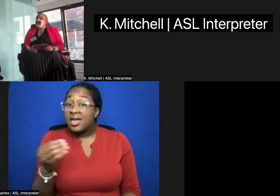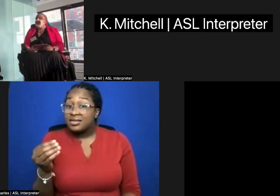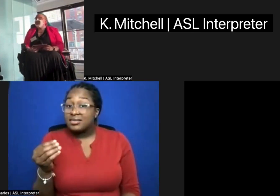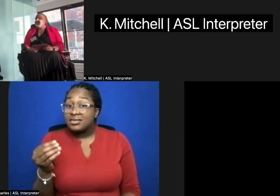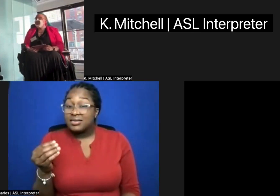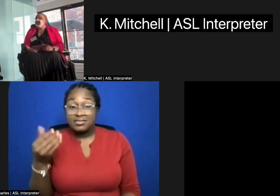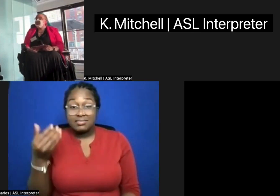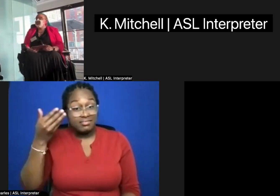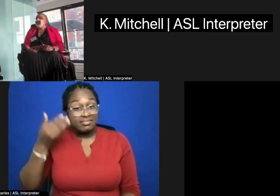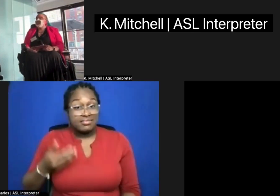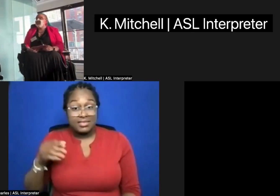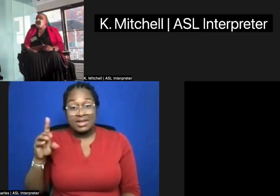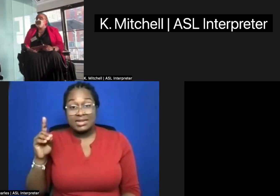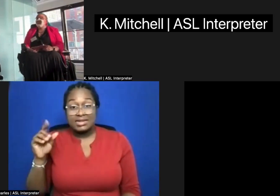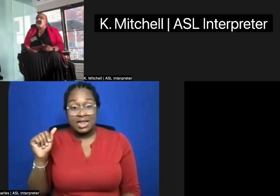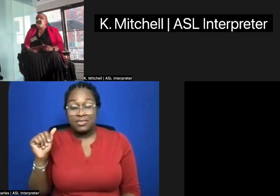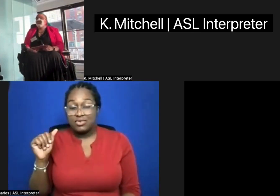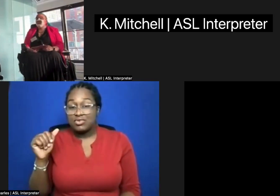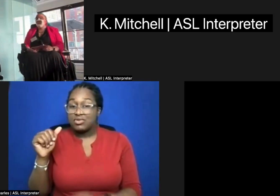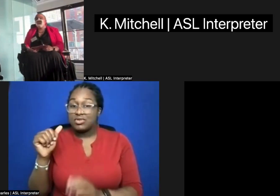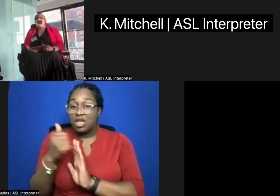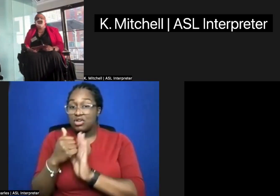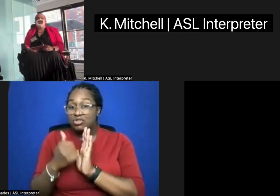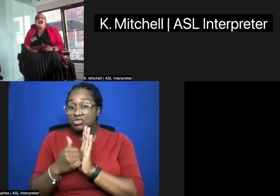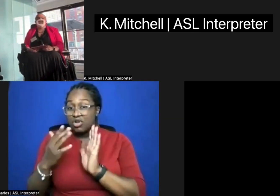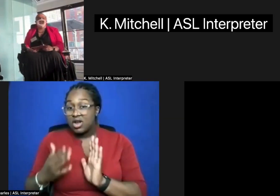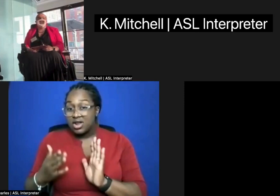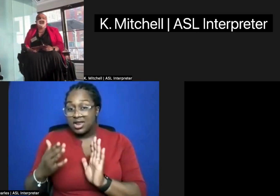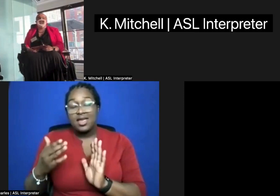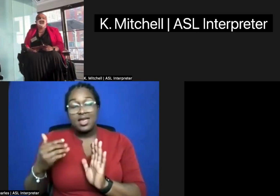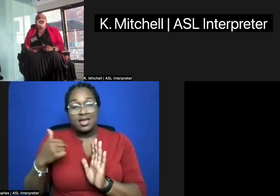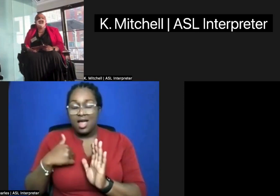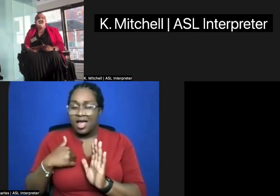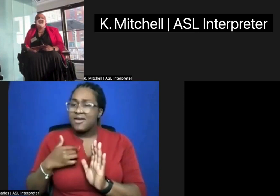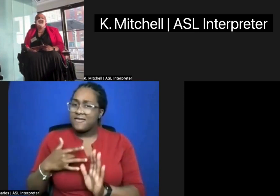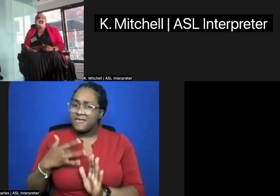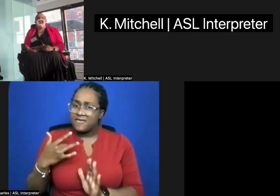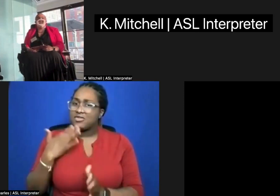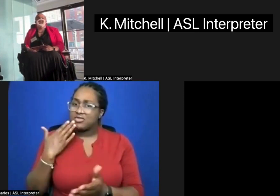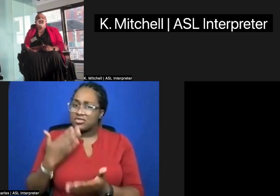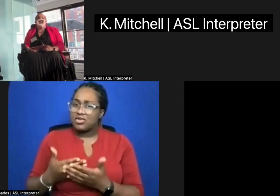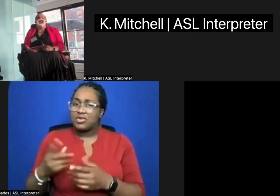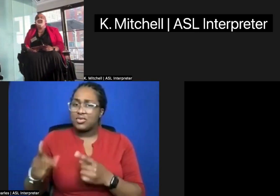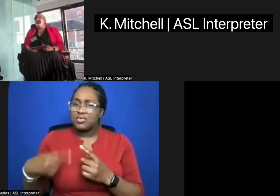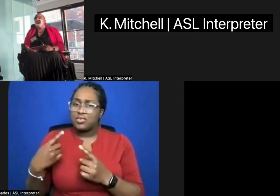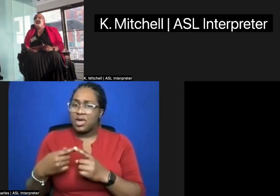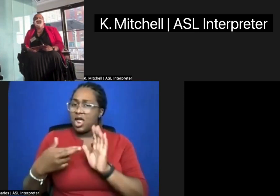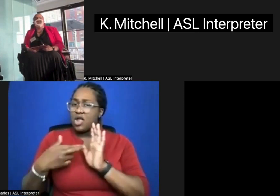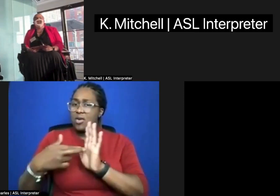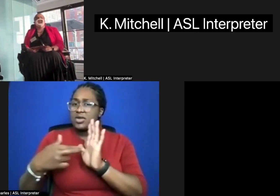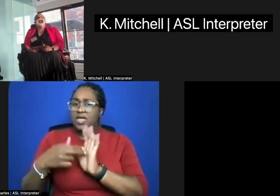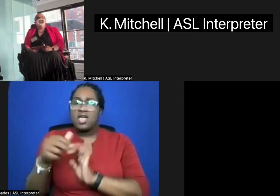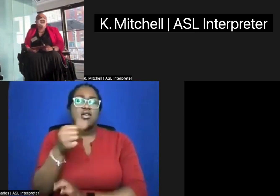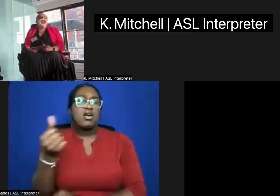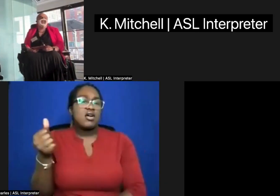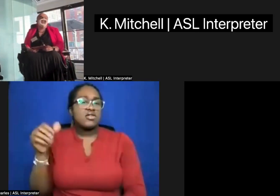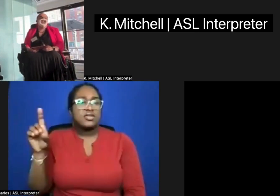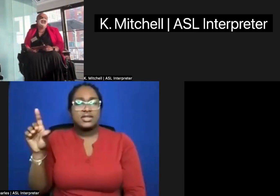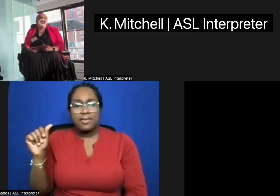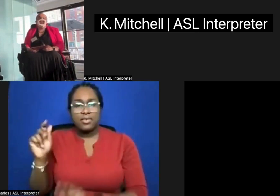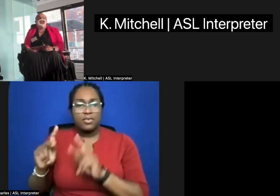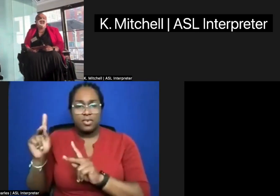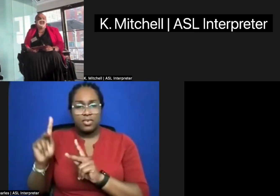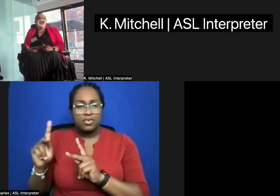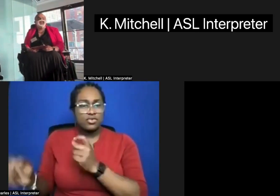disabled attorney, it means a lot to me to be able to represent other disabled people and support them through things that I myself